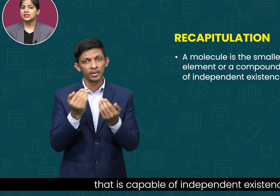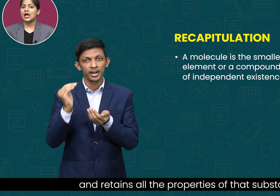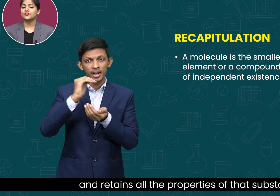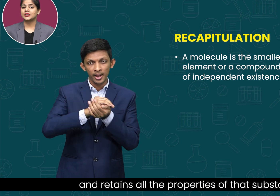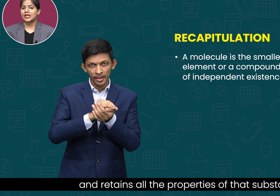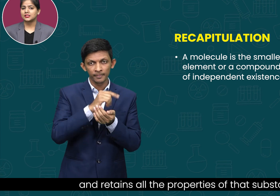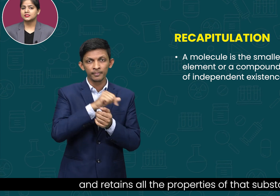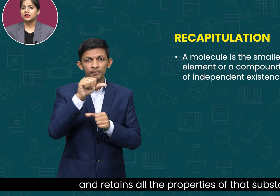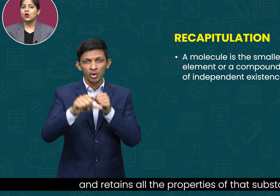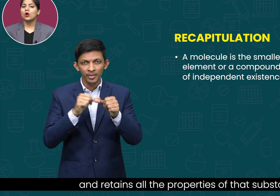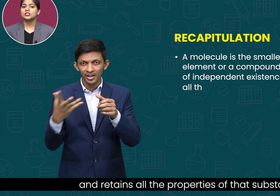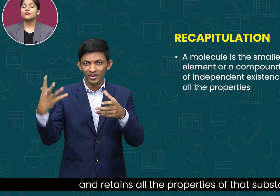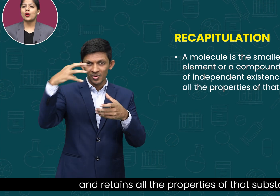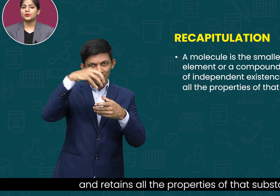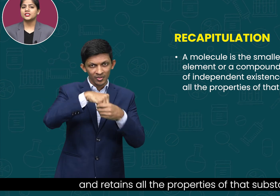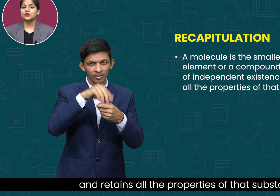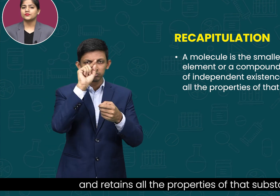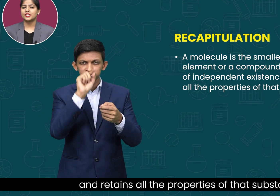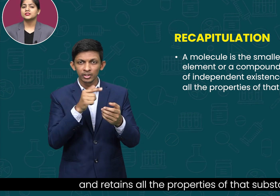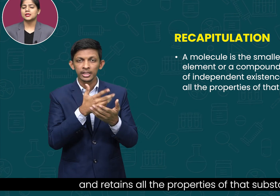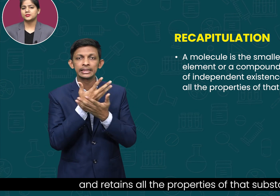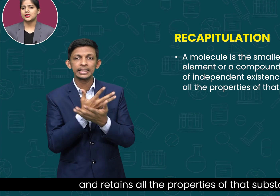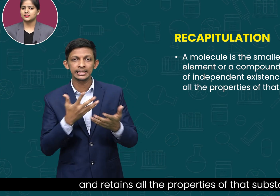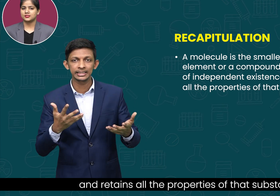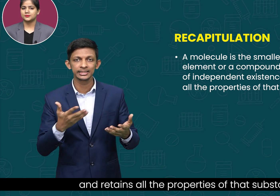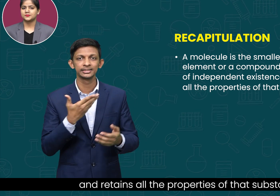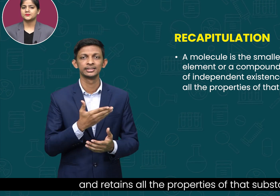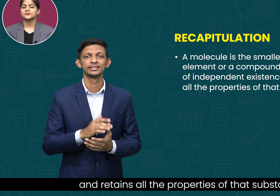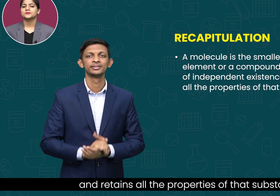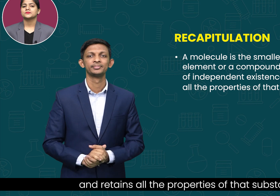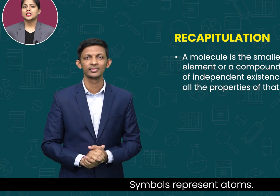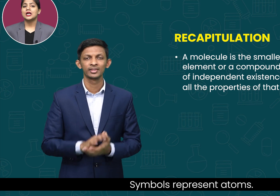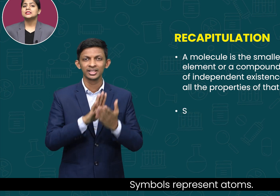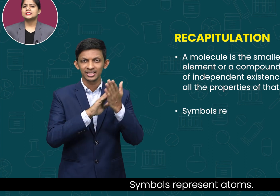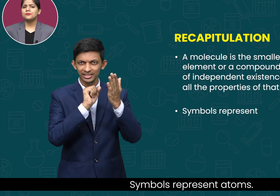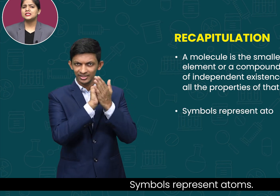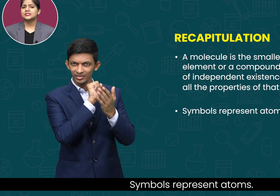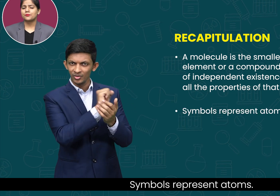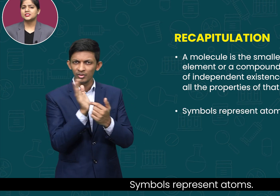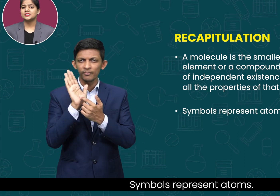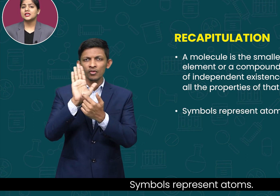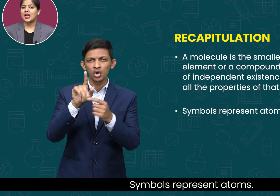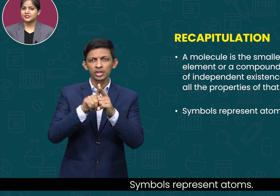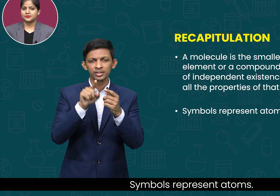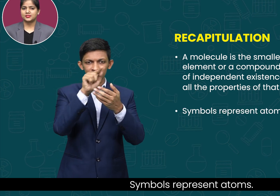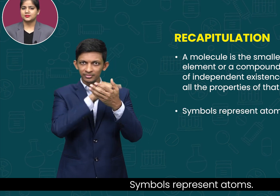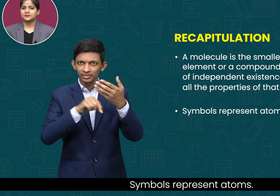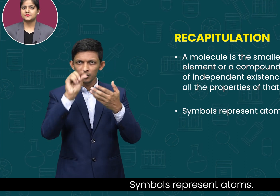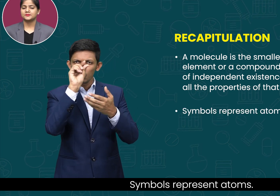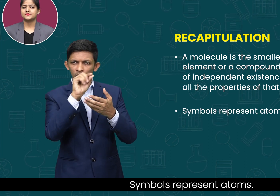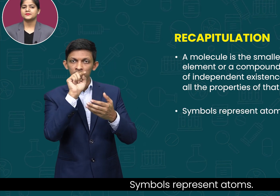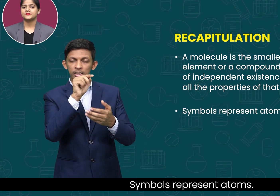existence and retains all the properties of that substance. Symbols represent